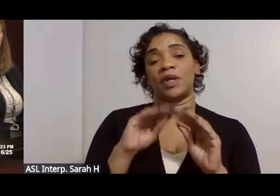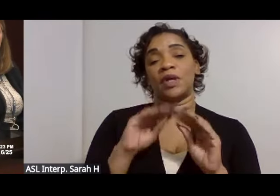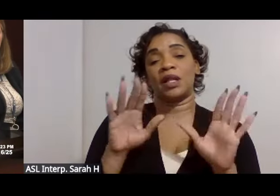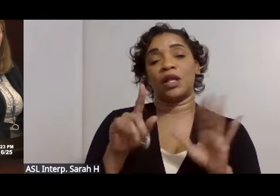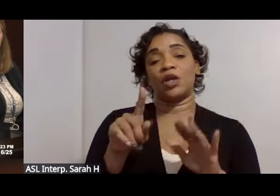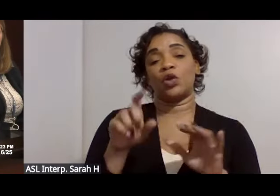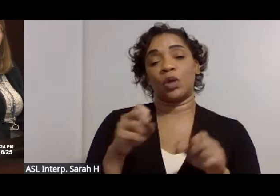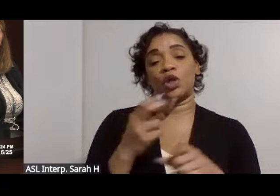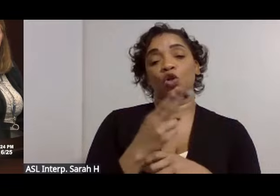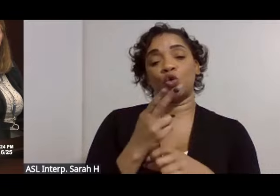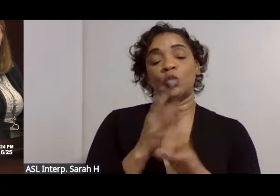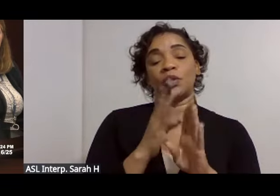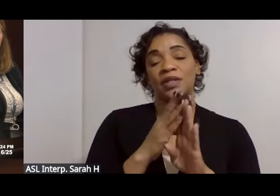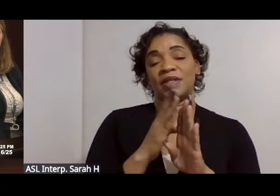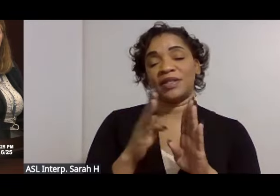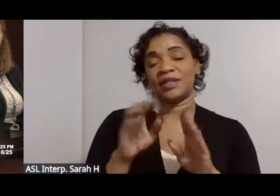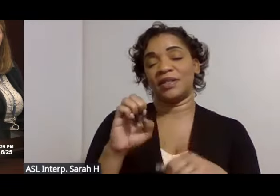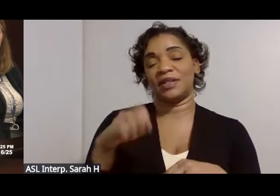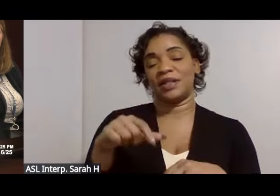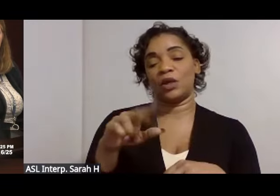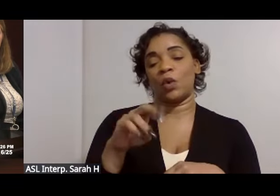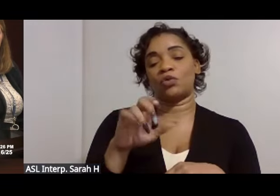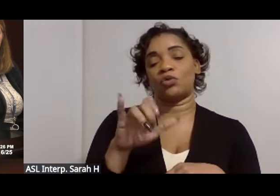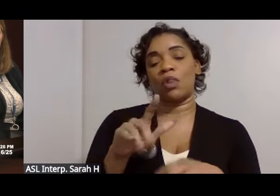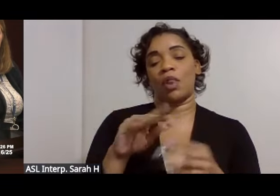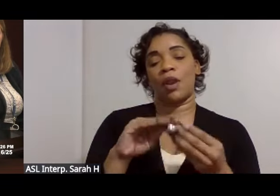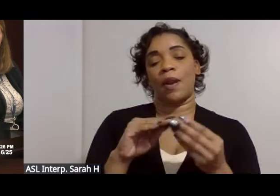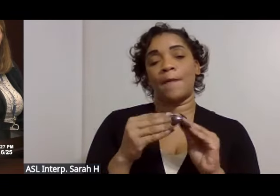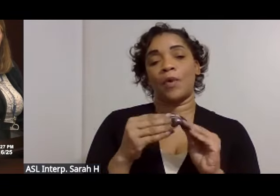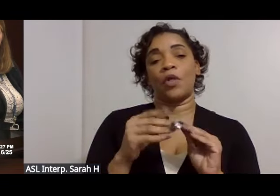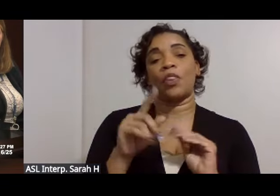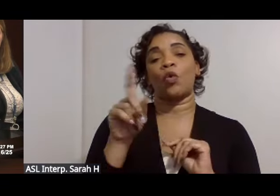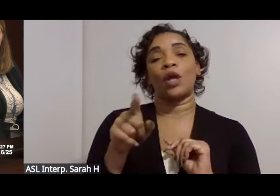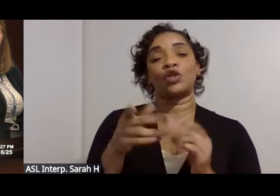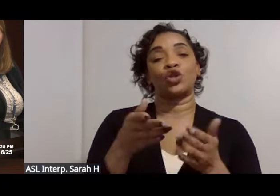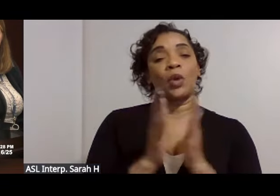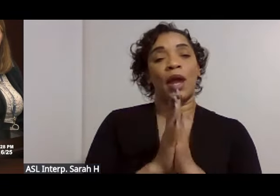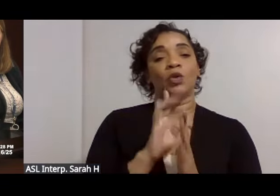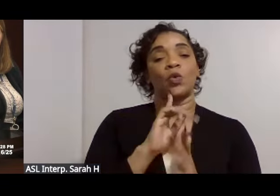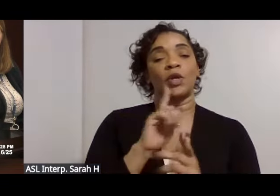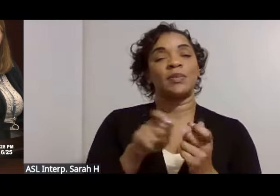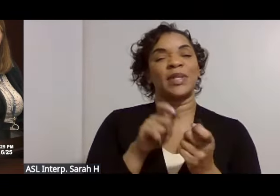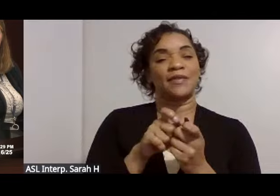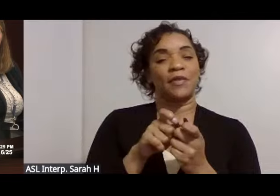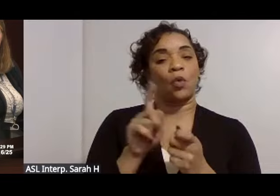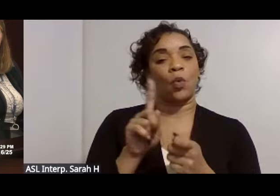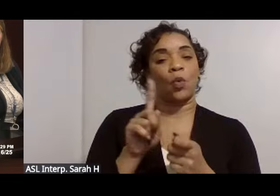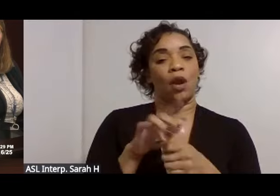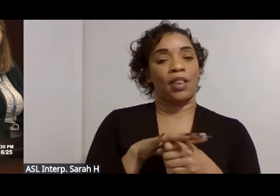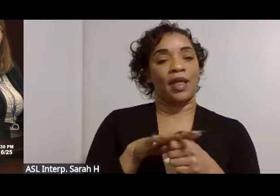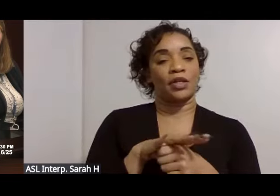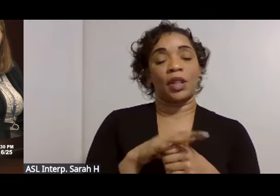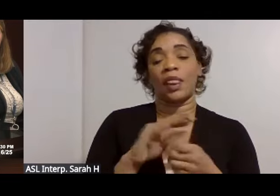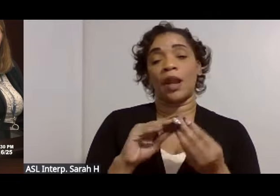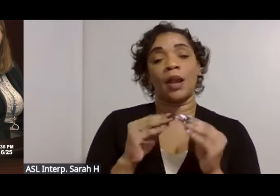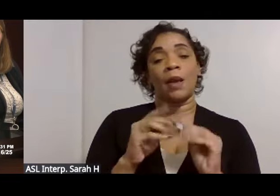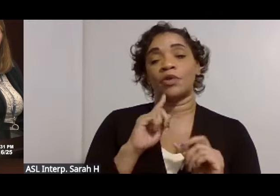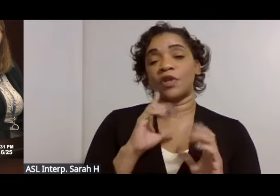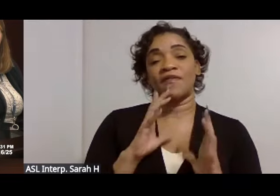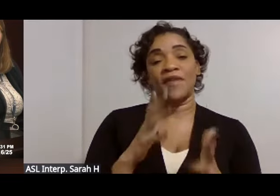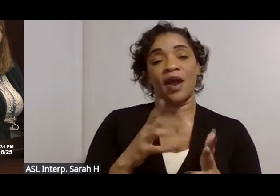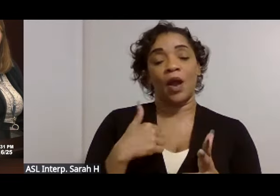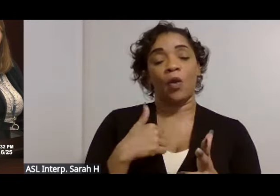question was asked was about the specific location of it. Sequential numbers are fine. We typically do not require they